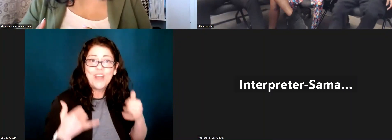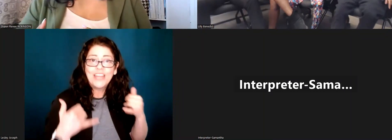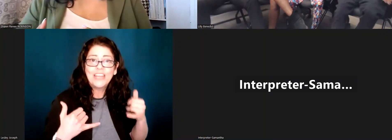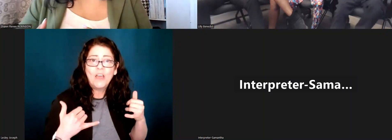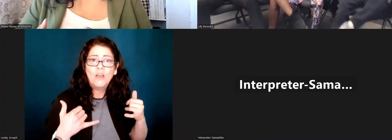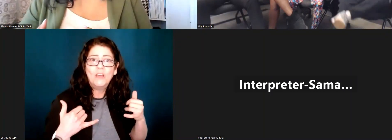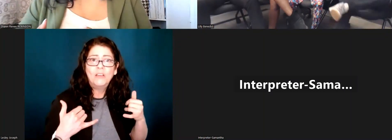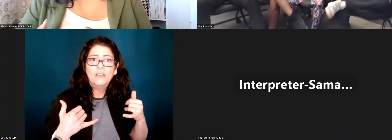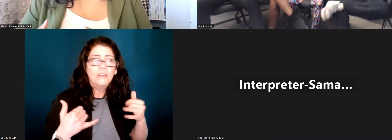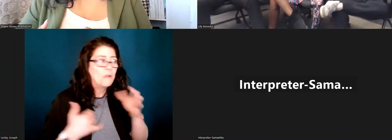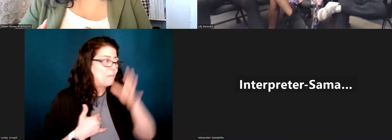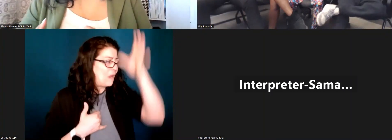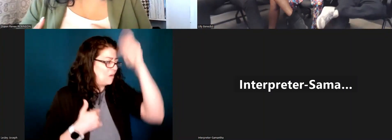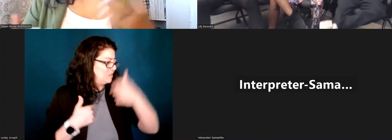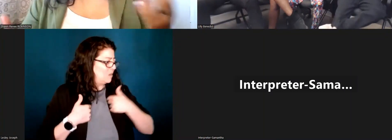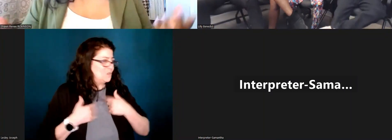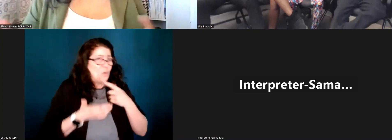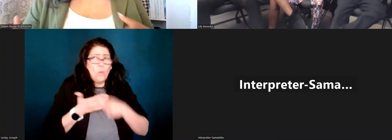they,